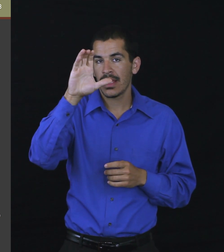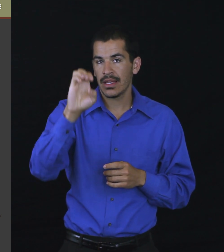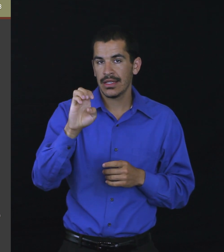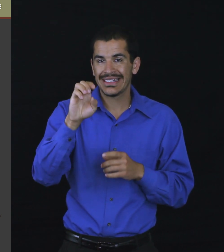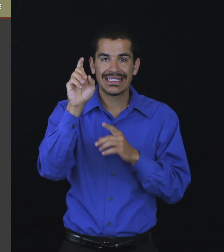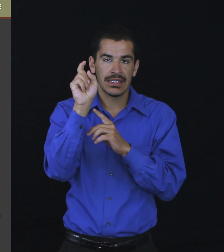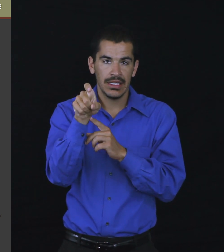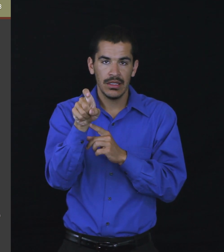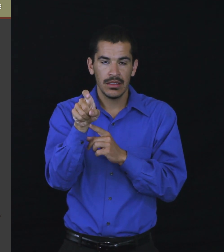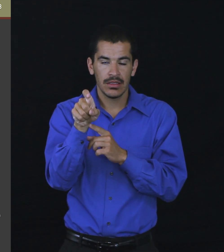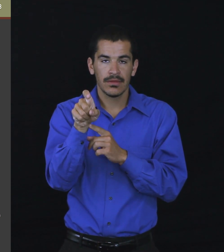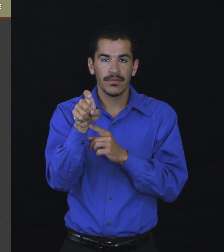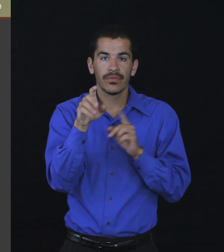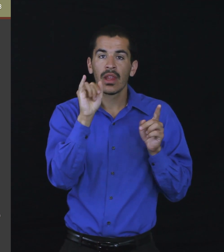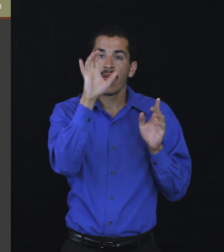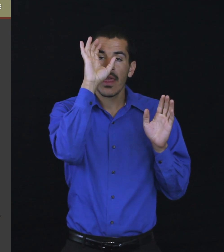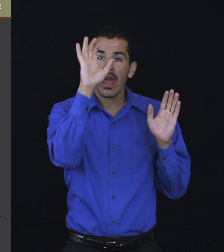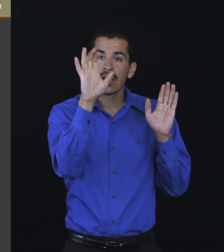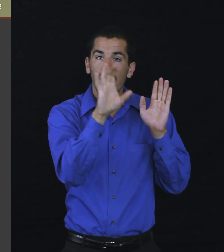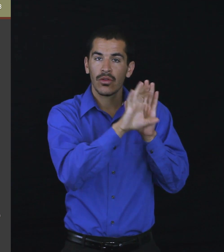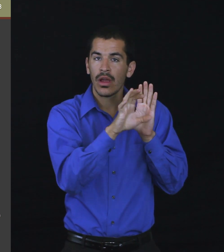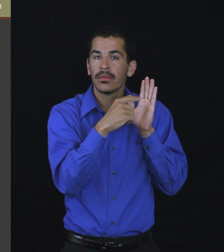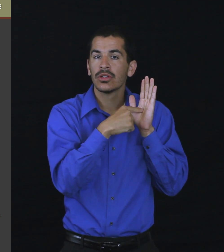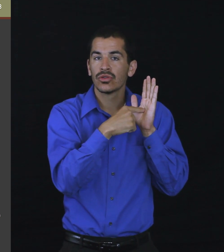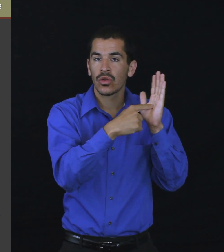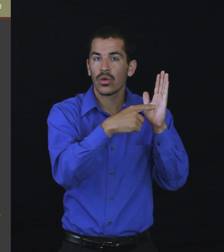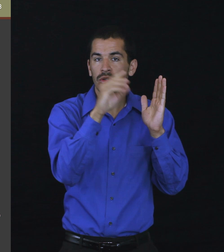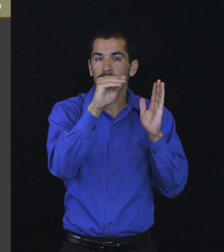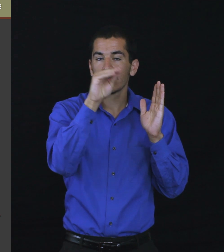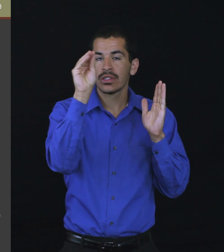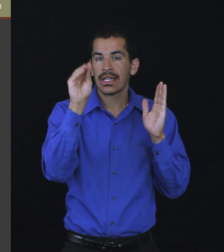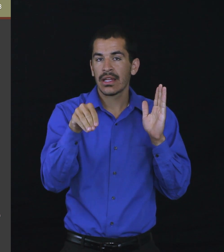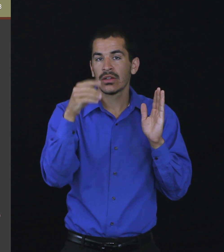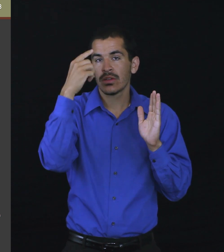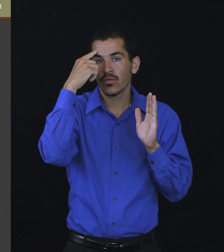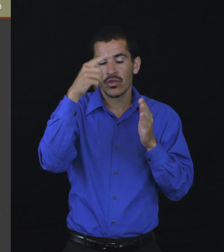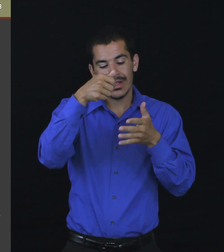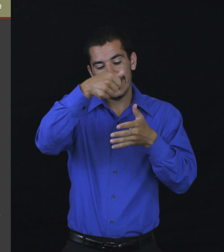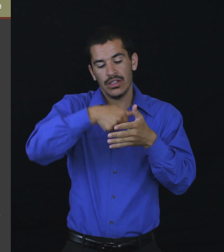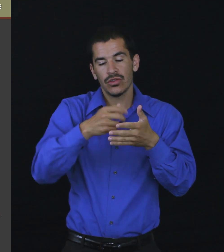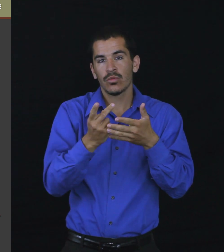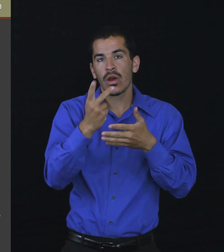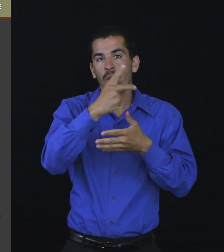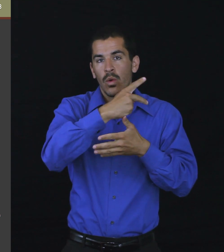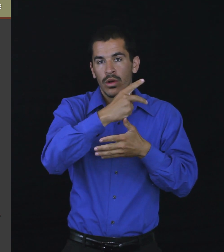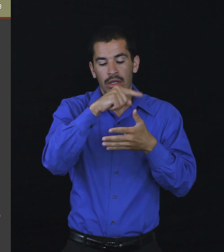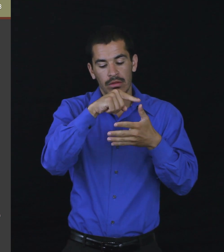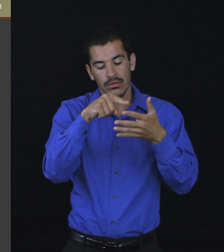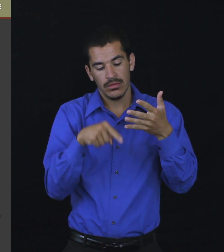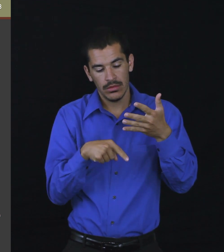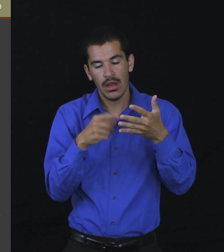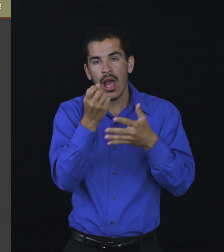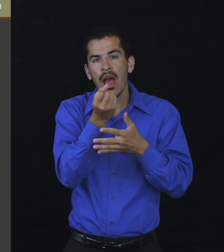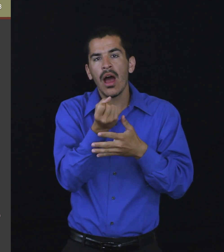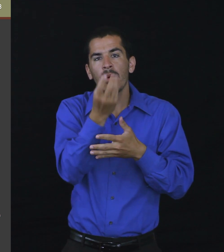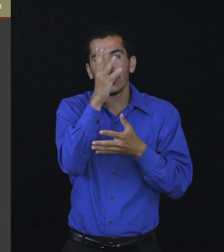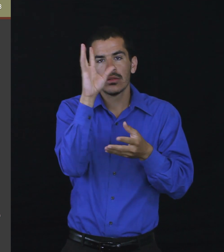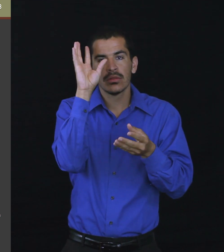This diagram shows a percentage for each priority of how much